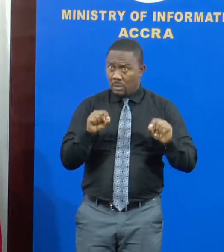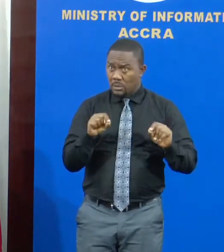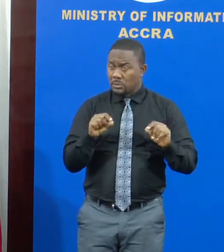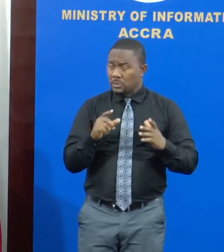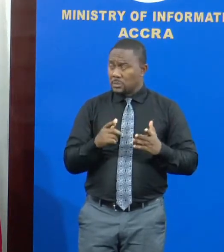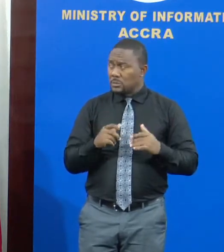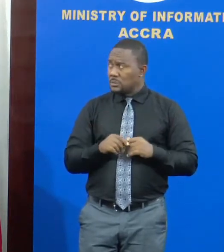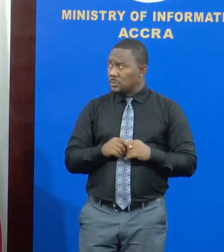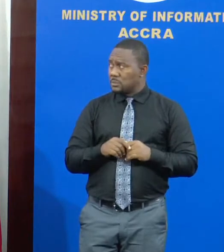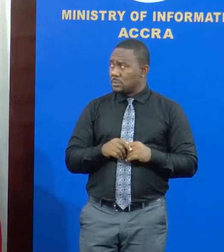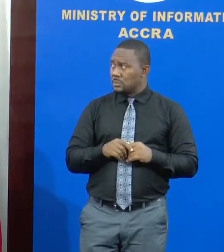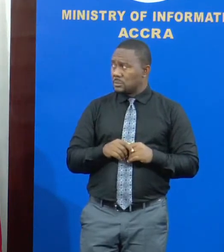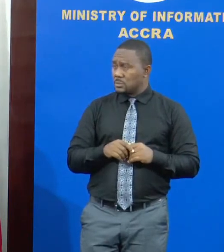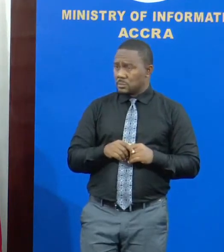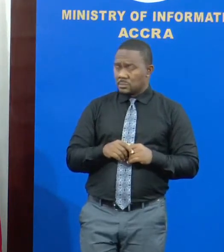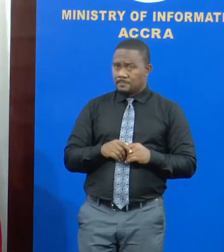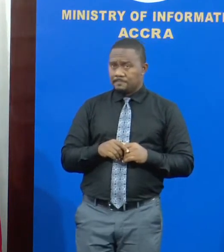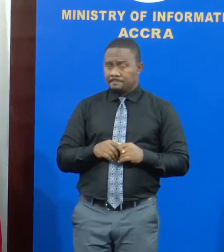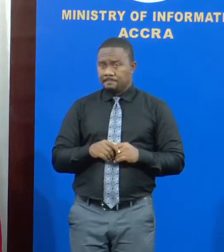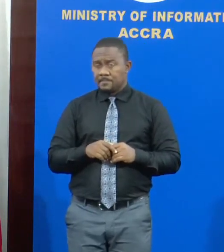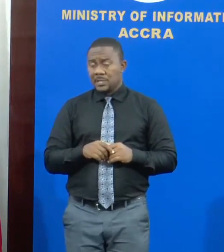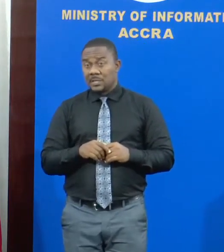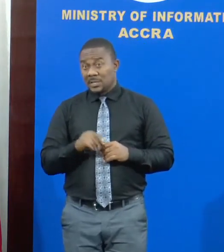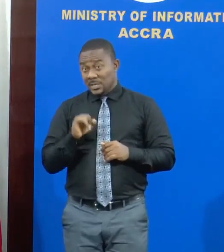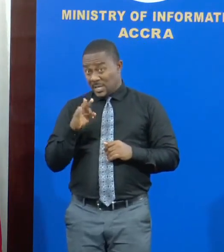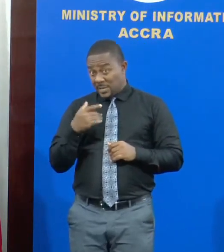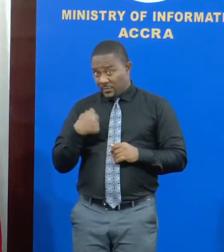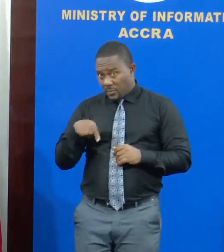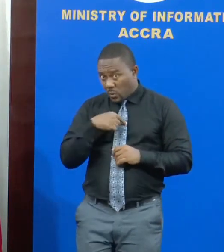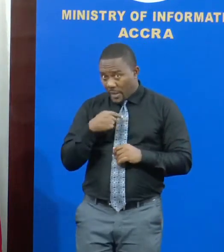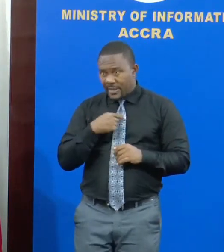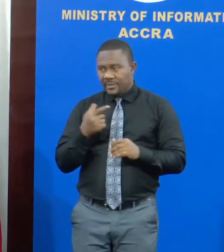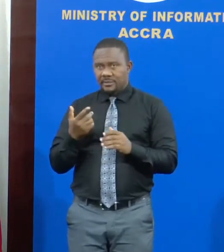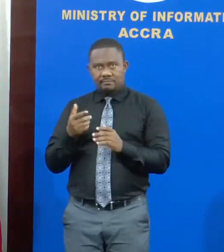by going the Ghana card way,